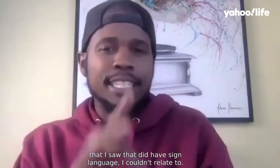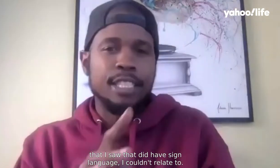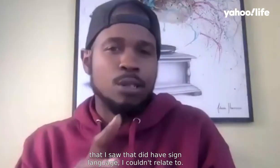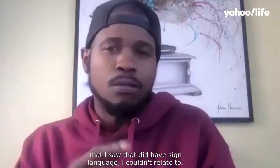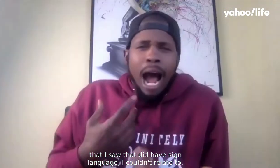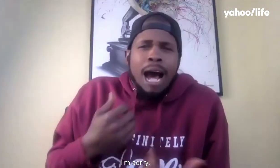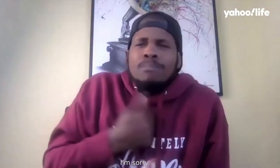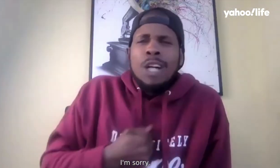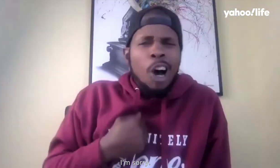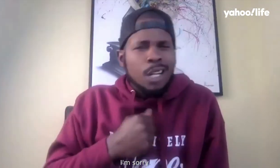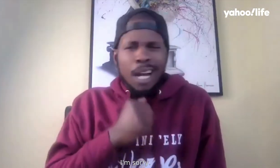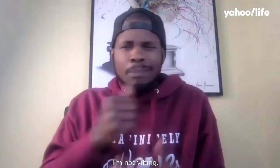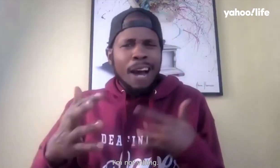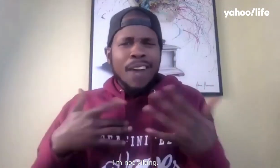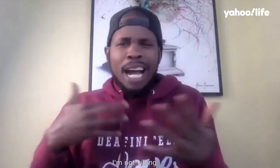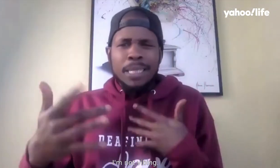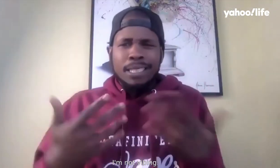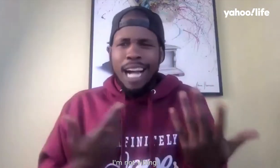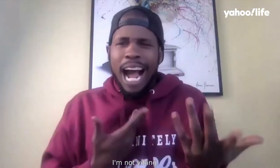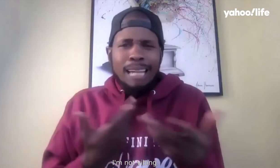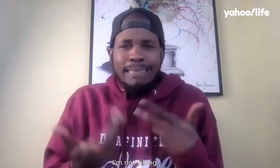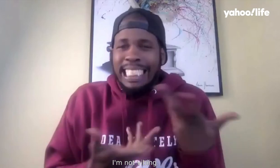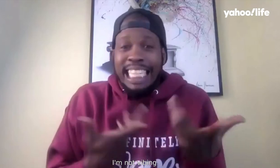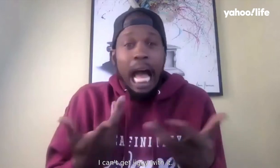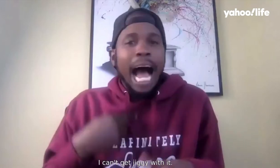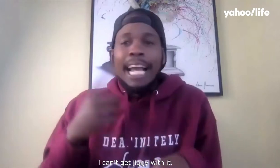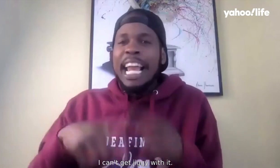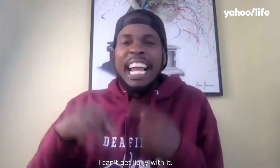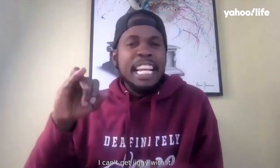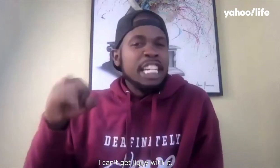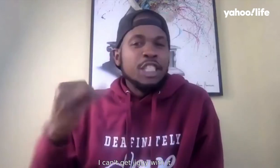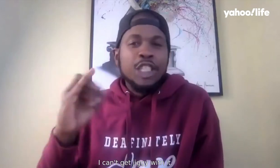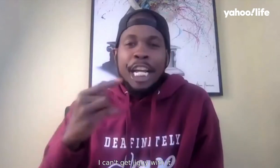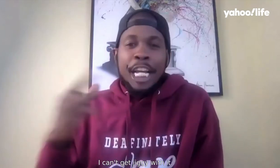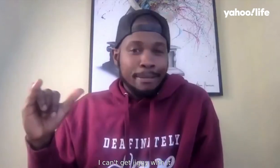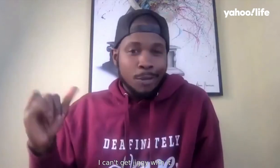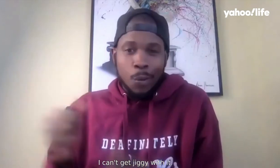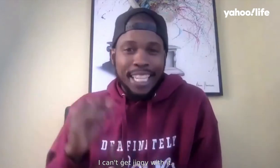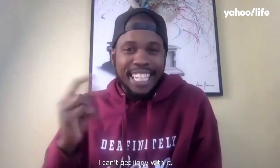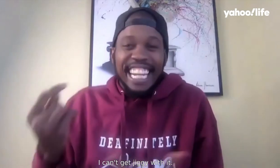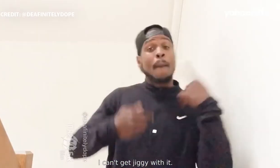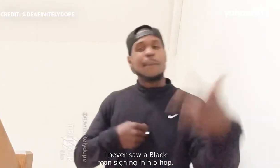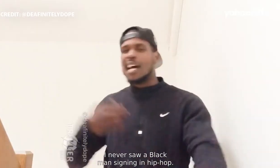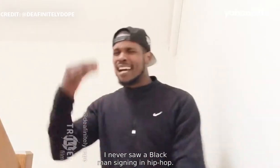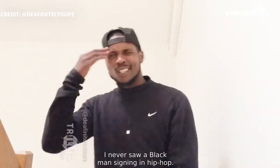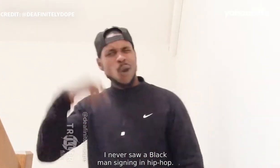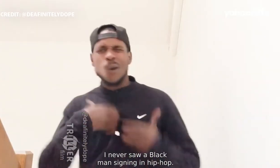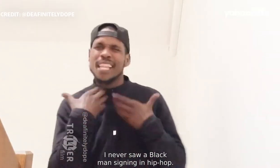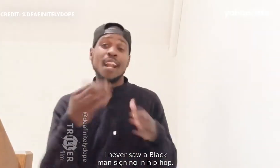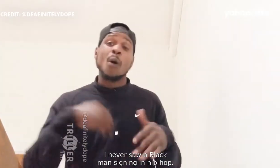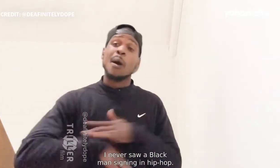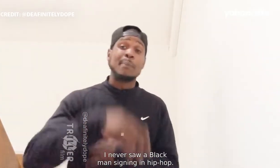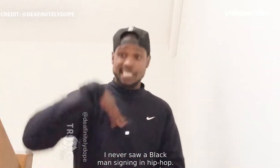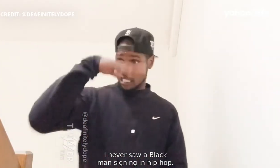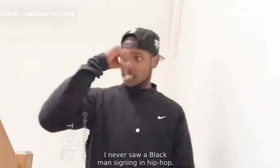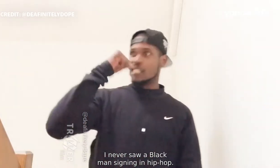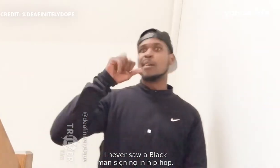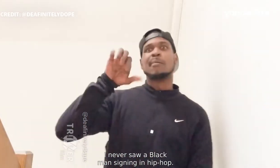to. I'm sorry, I'm not vibing. I can't get jiggy with it. I never saw a black man signing hip